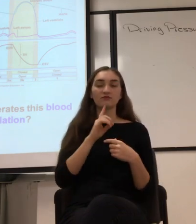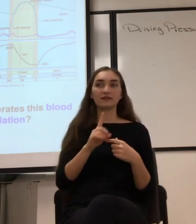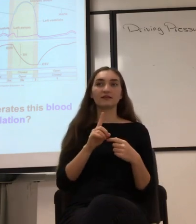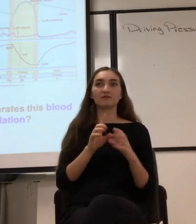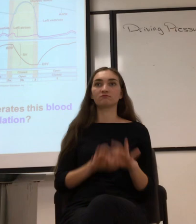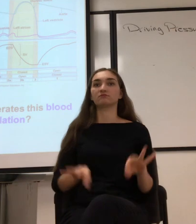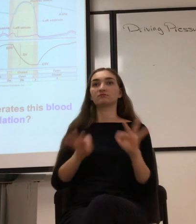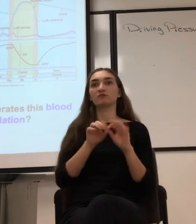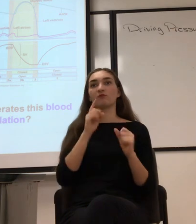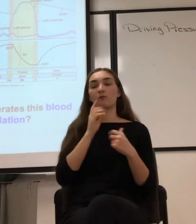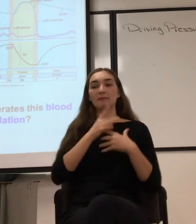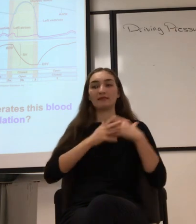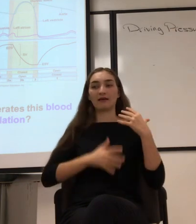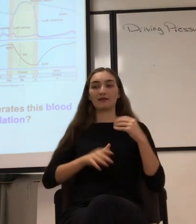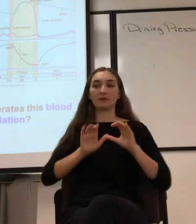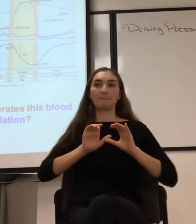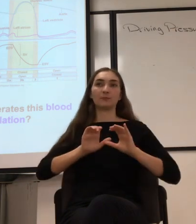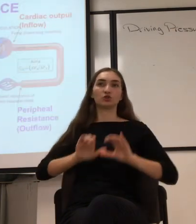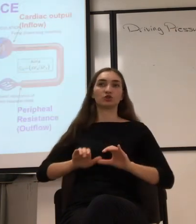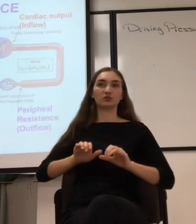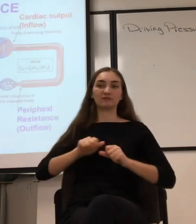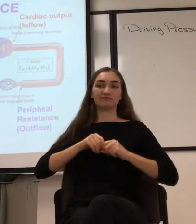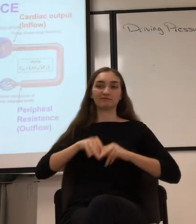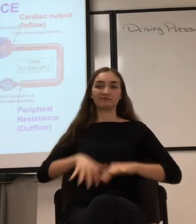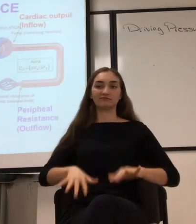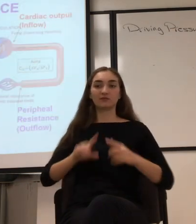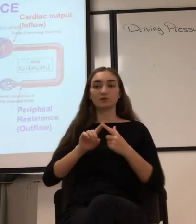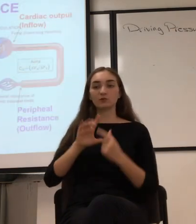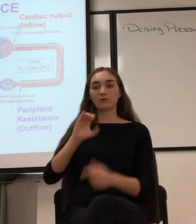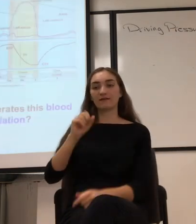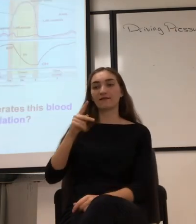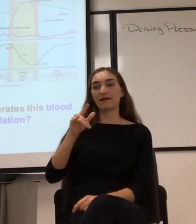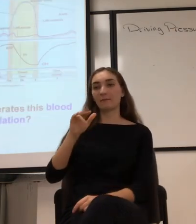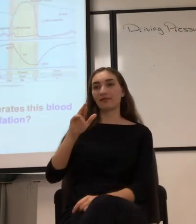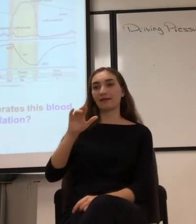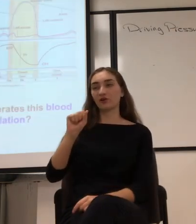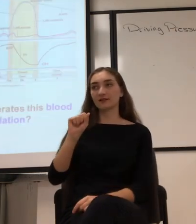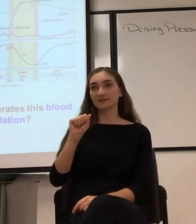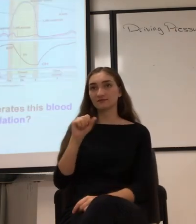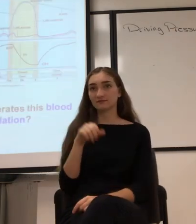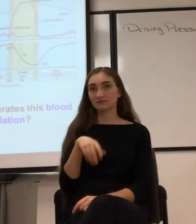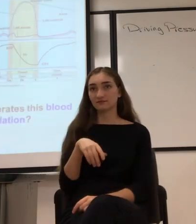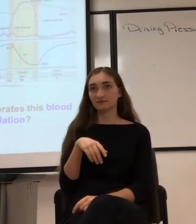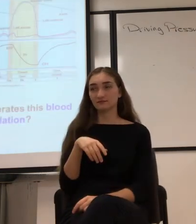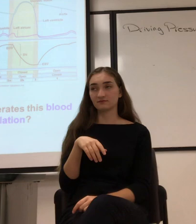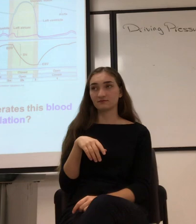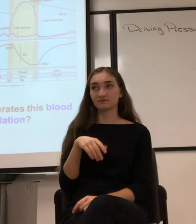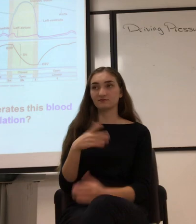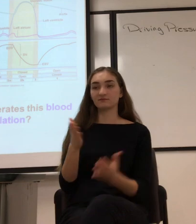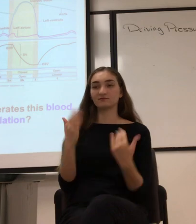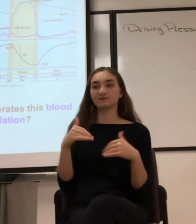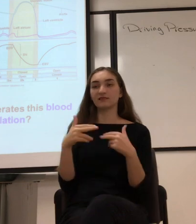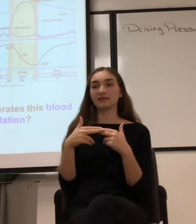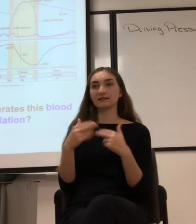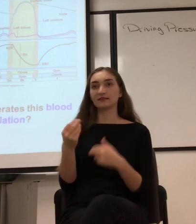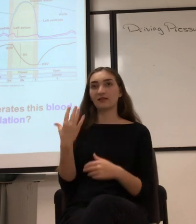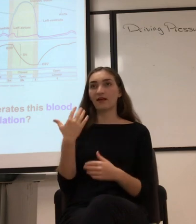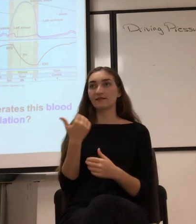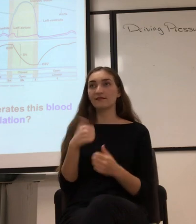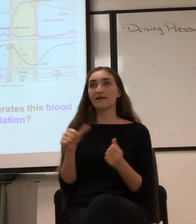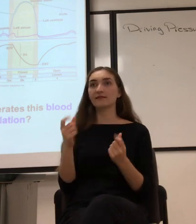That's why you circulate it. Okay, next slide. So any questions on the